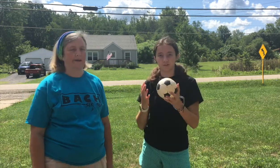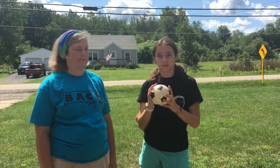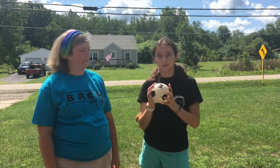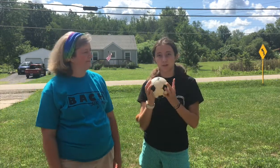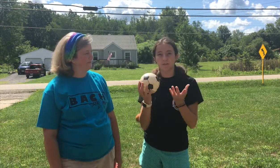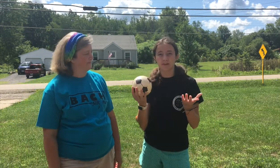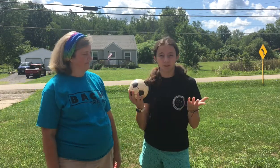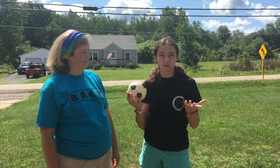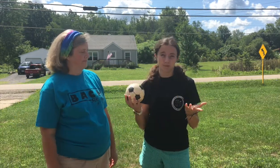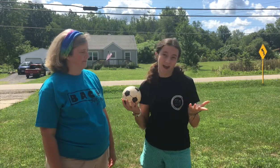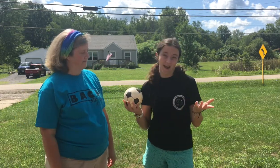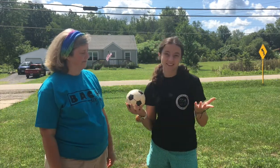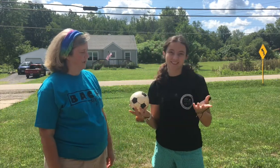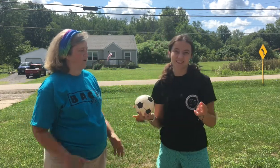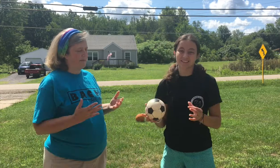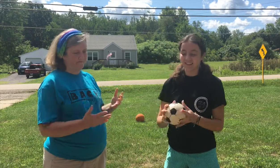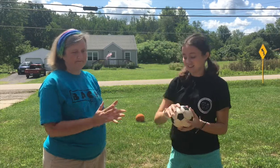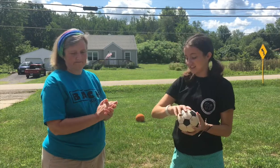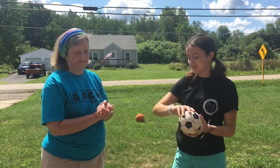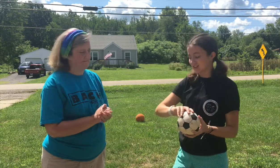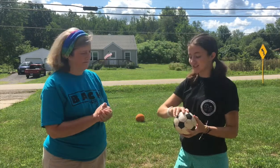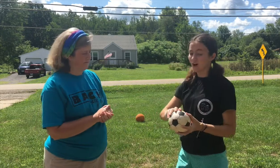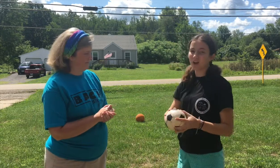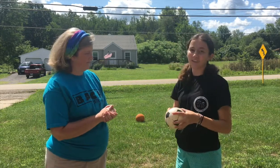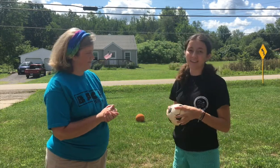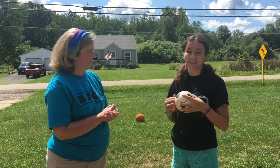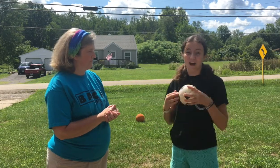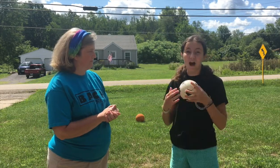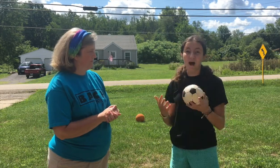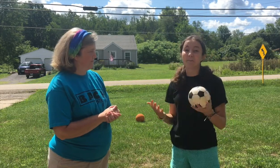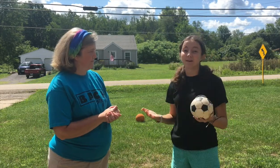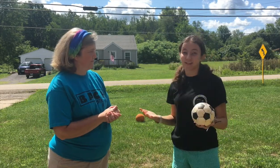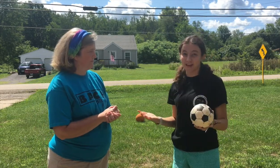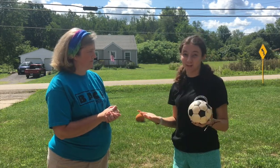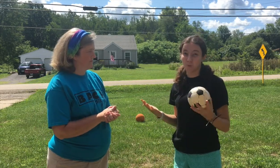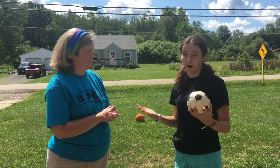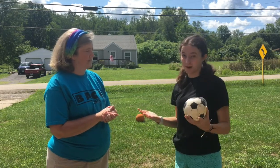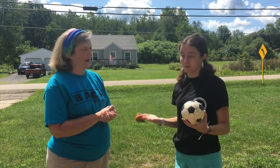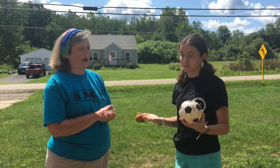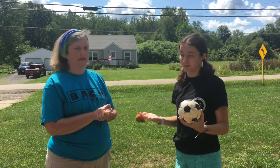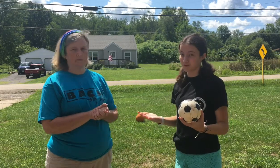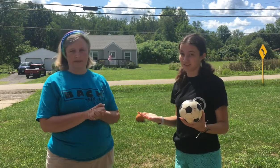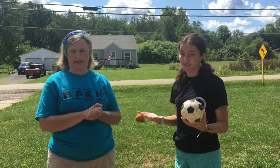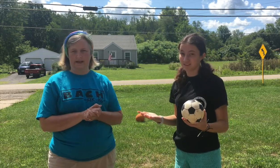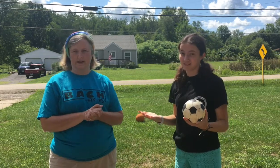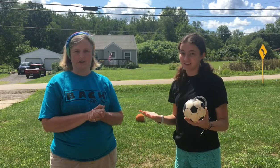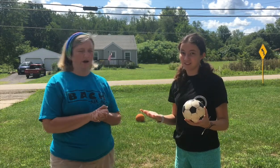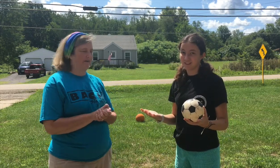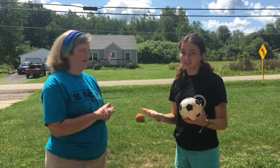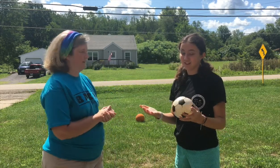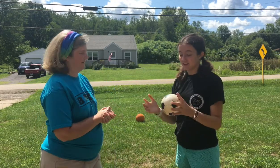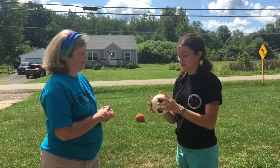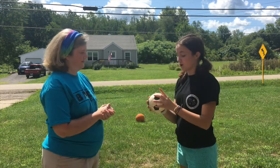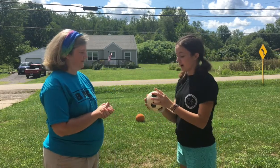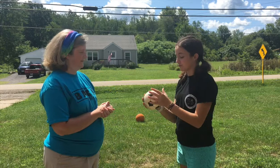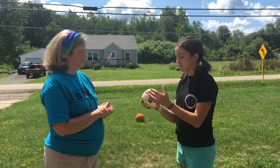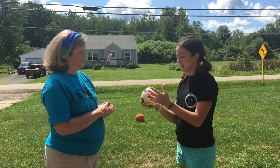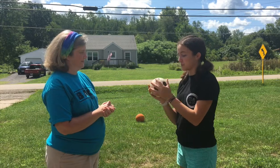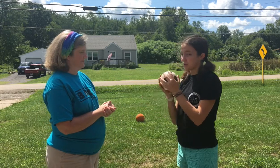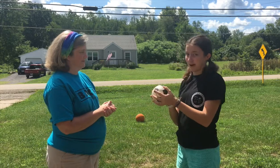or something you can pass. Okay. This is called the Hot Potato Bible Hot verse. Hot potato, all right. So every time you have